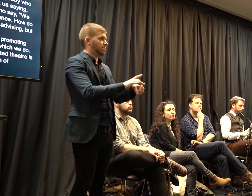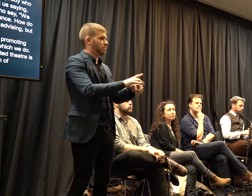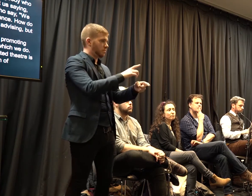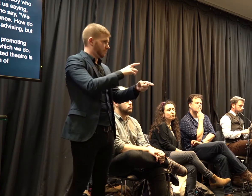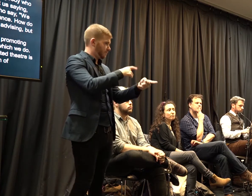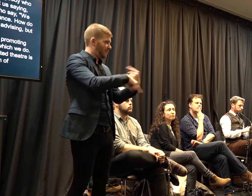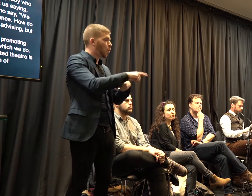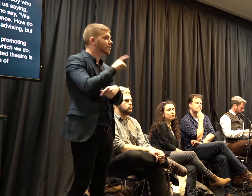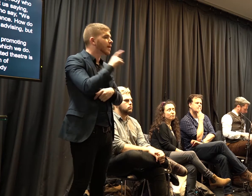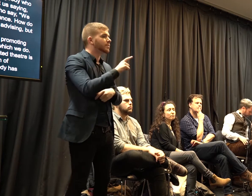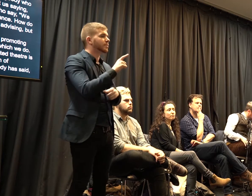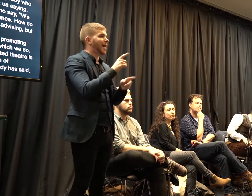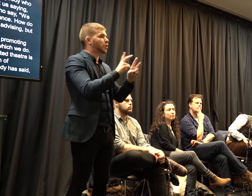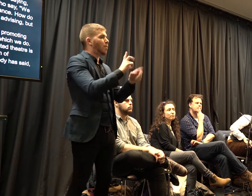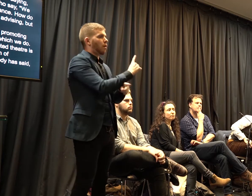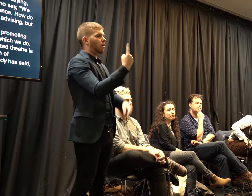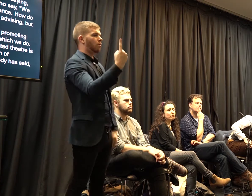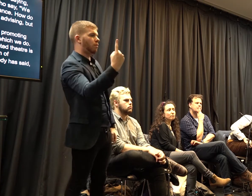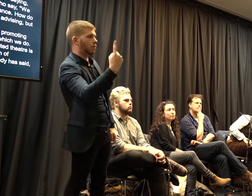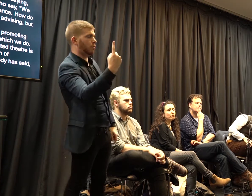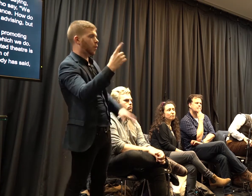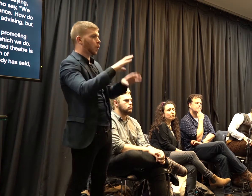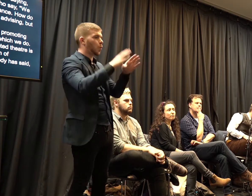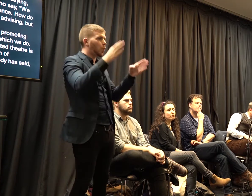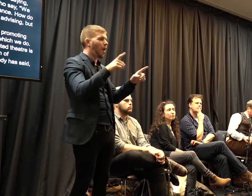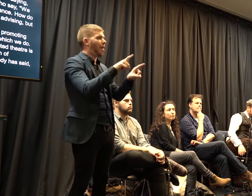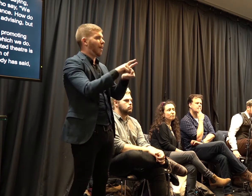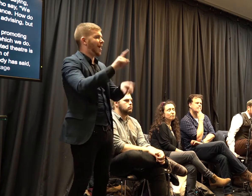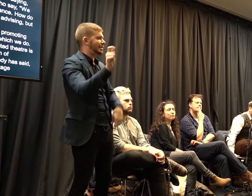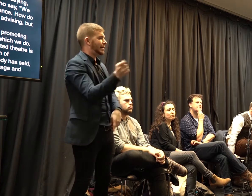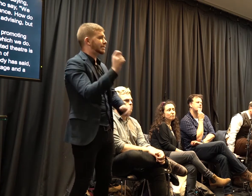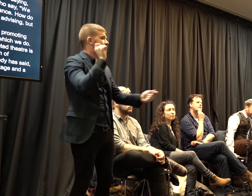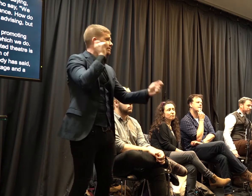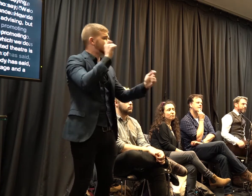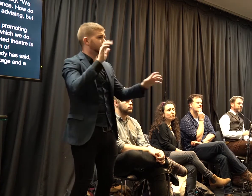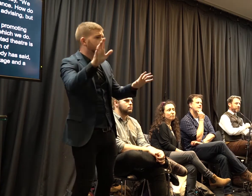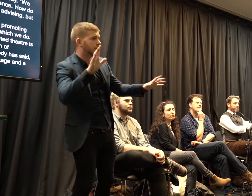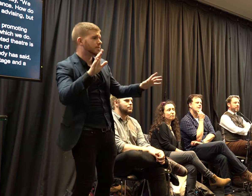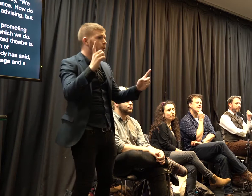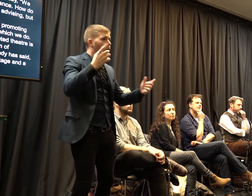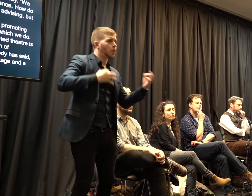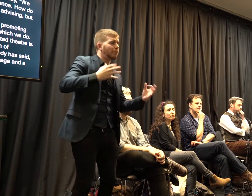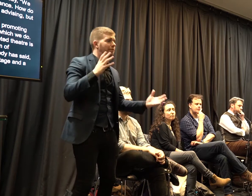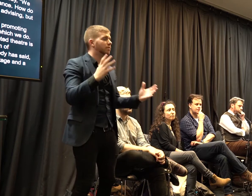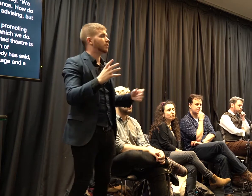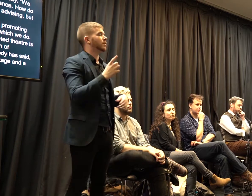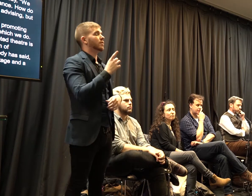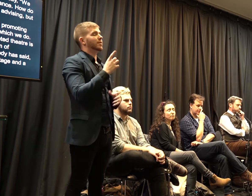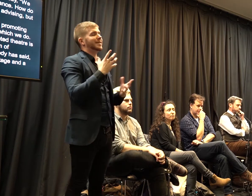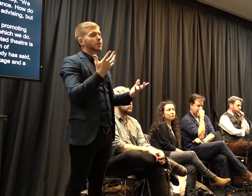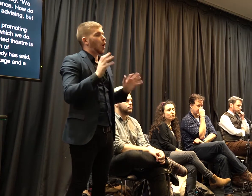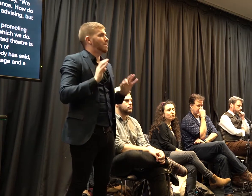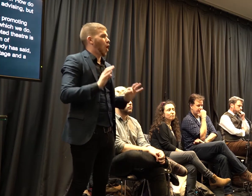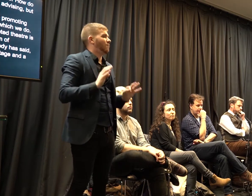everybody said, the interpreter standing on the side of the stage and a tennis match going on, it's not ideal. However, we